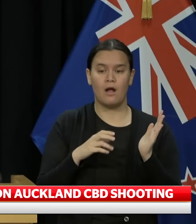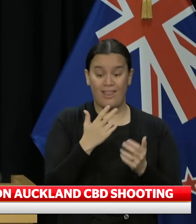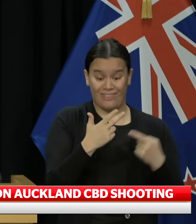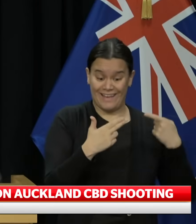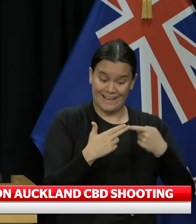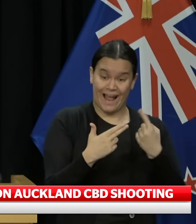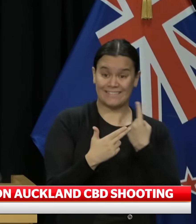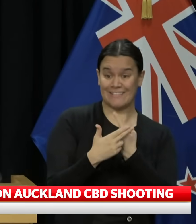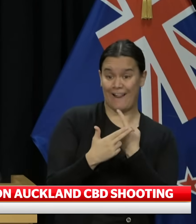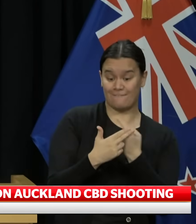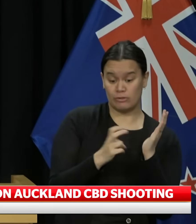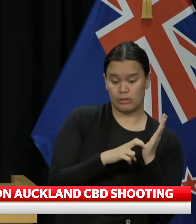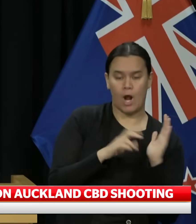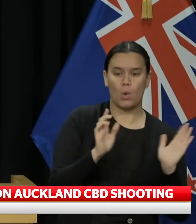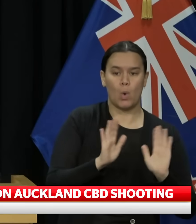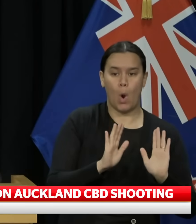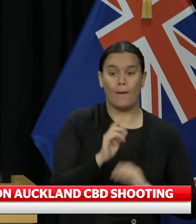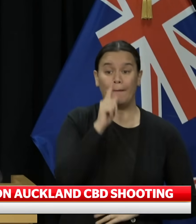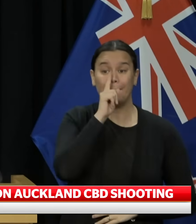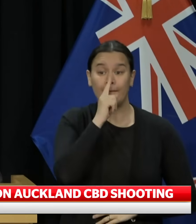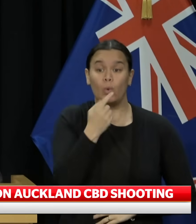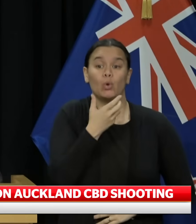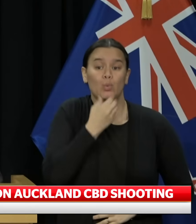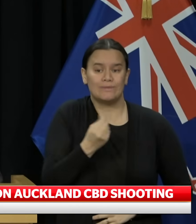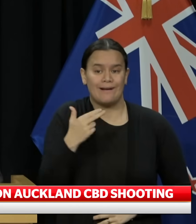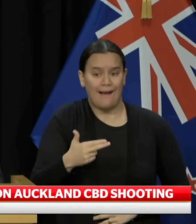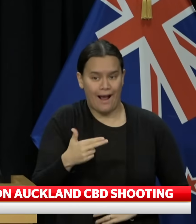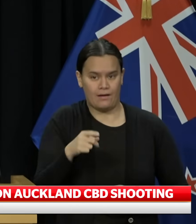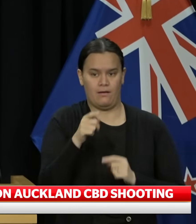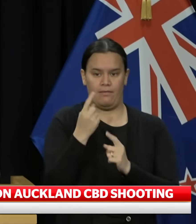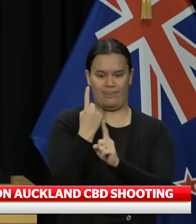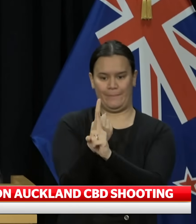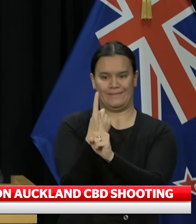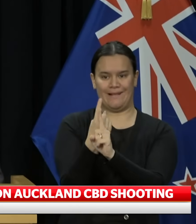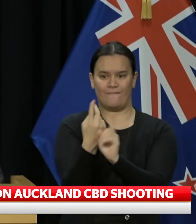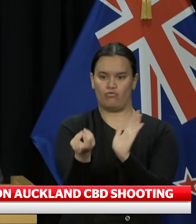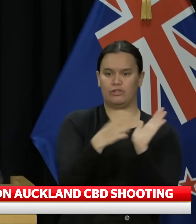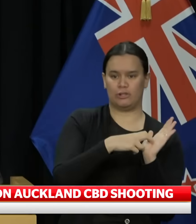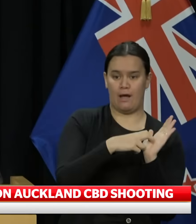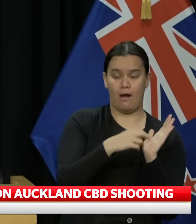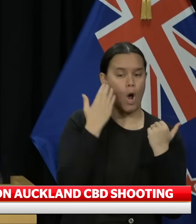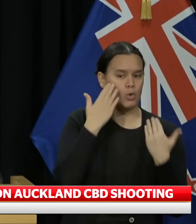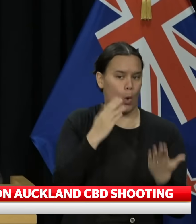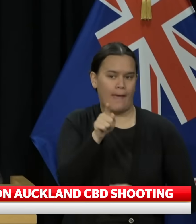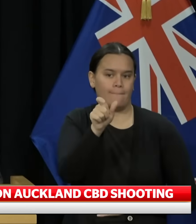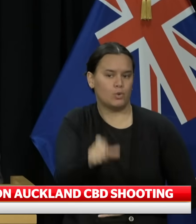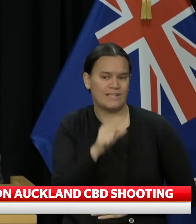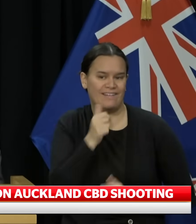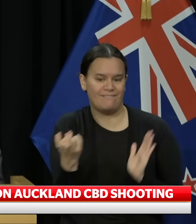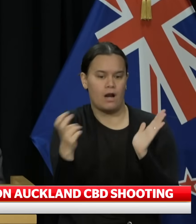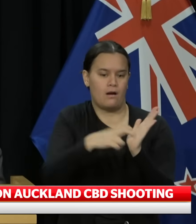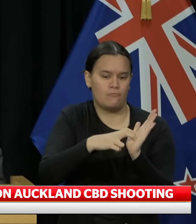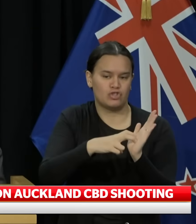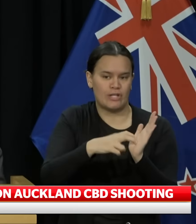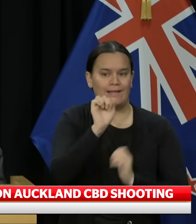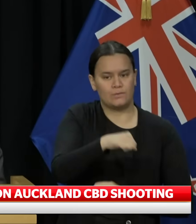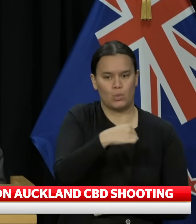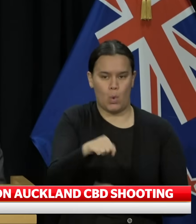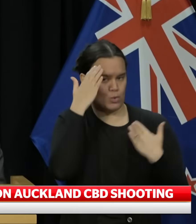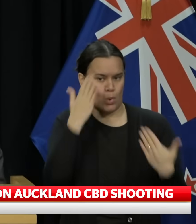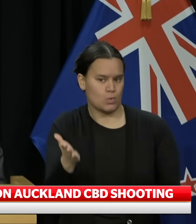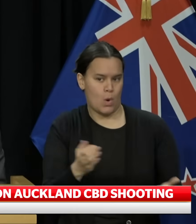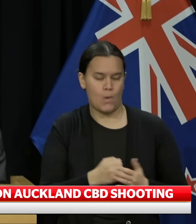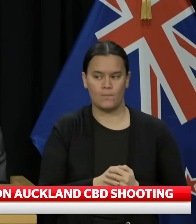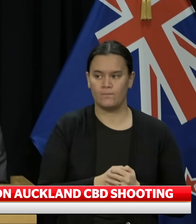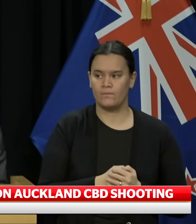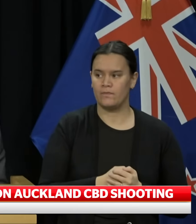and police will be working to confirm details about whether the individual had a gun license. Did he work at